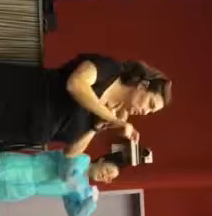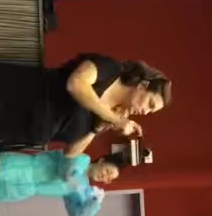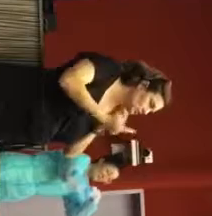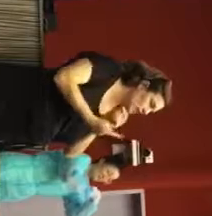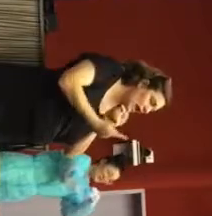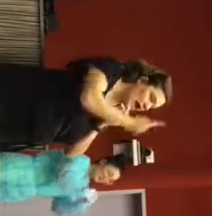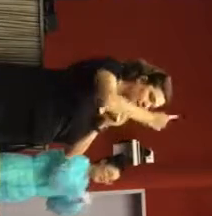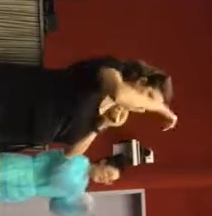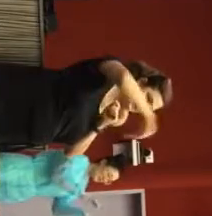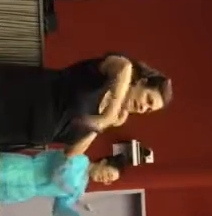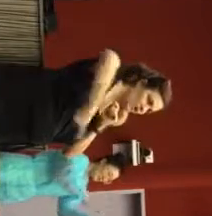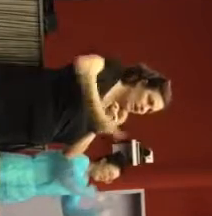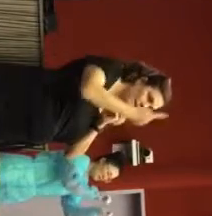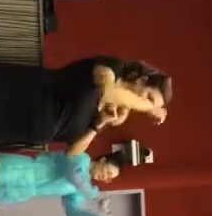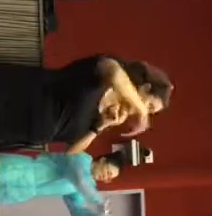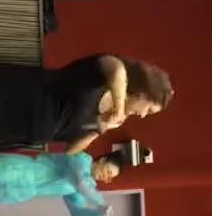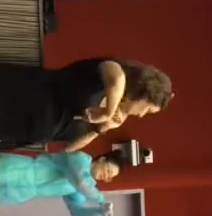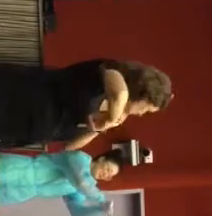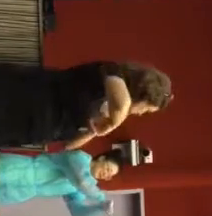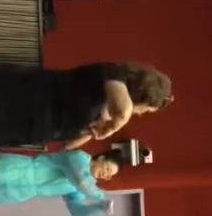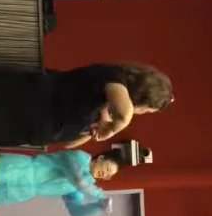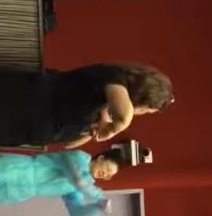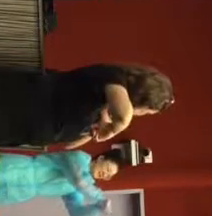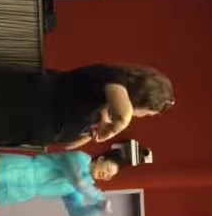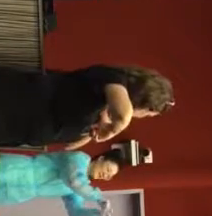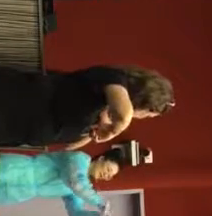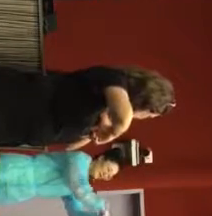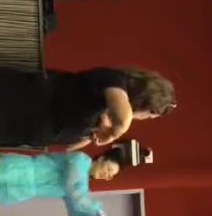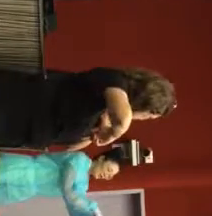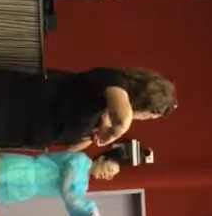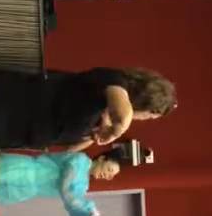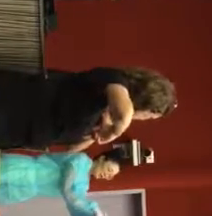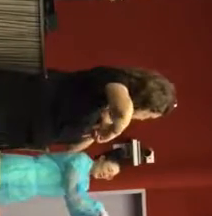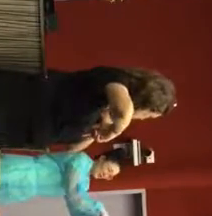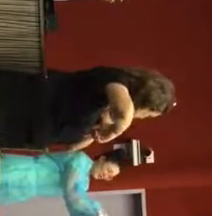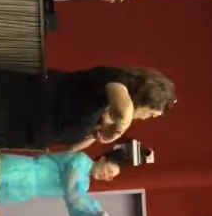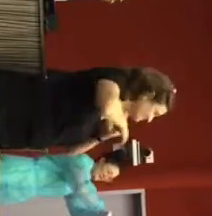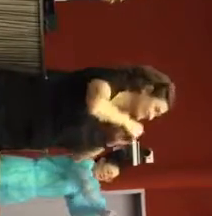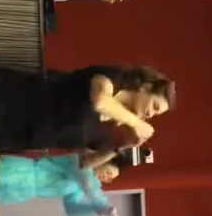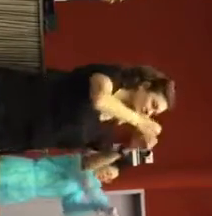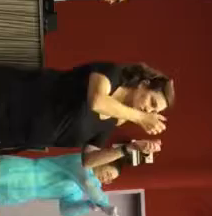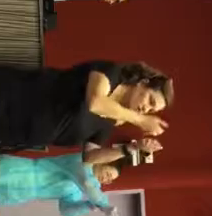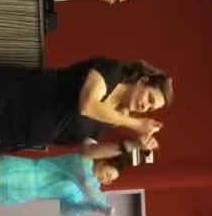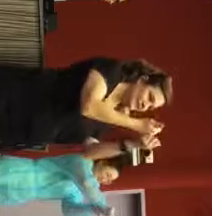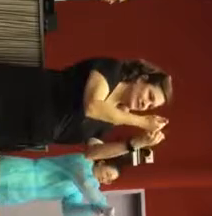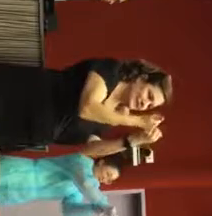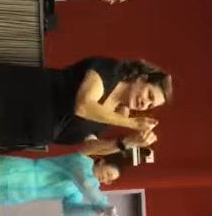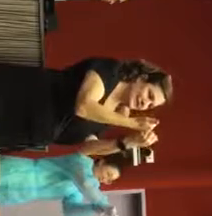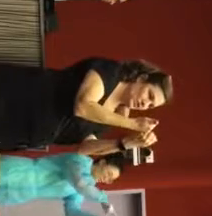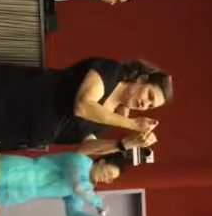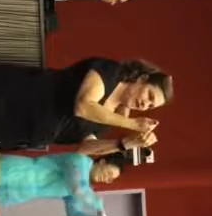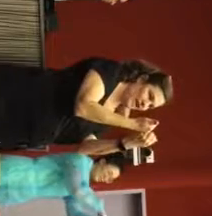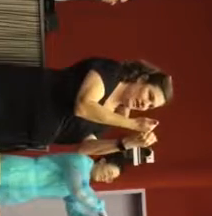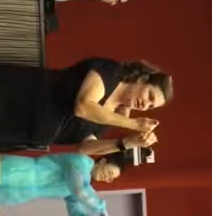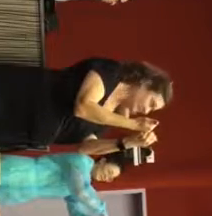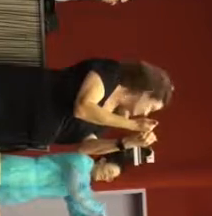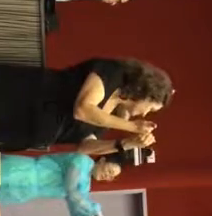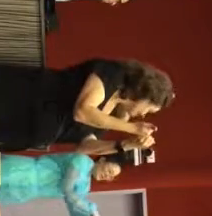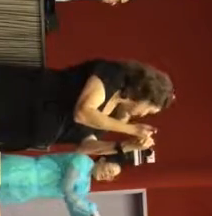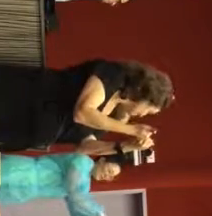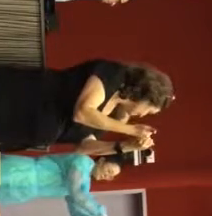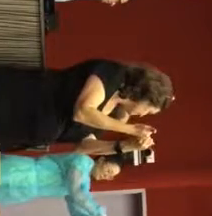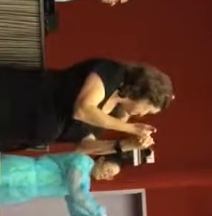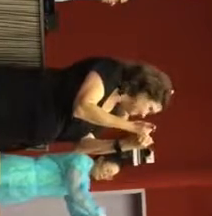it doesn't really work that way. Tooths look like this, and they have a curvature here and this side and this side. The purpose is